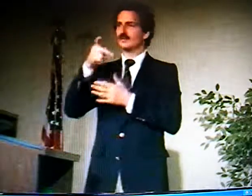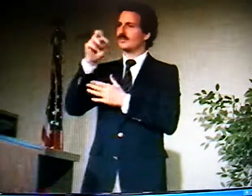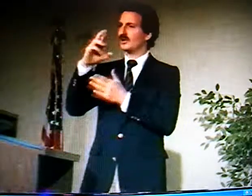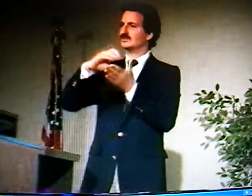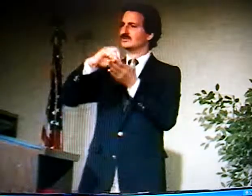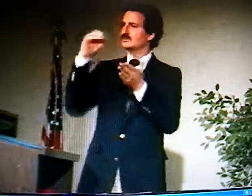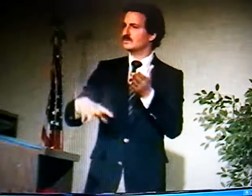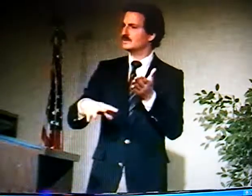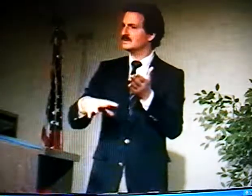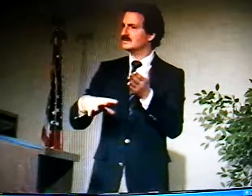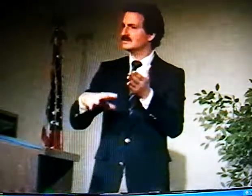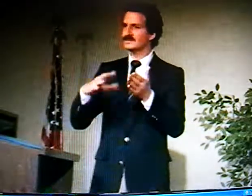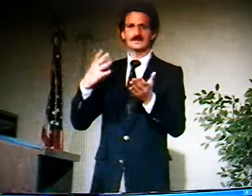mandatory to get more students to join.